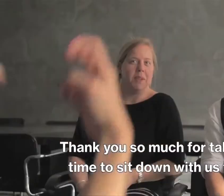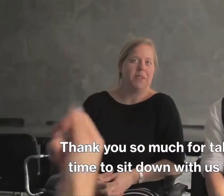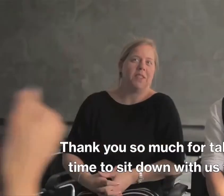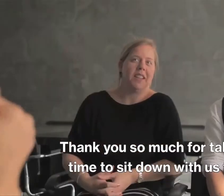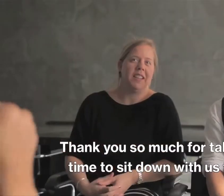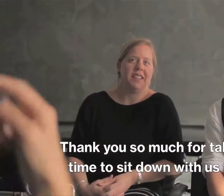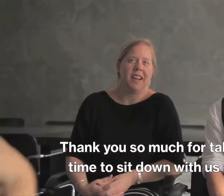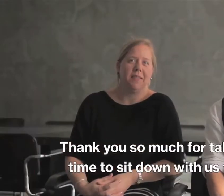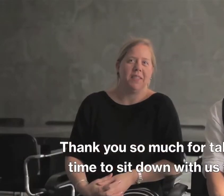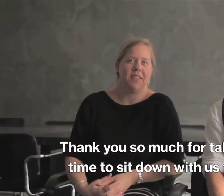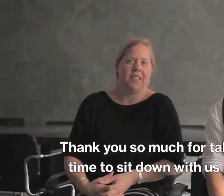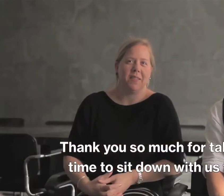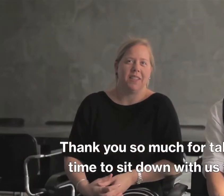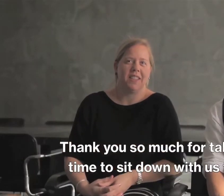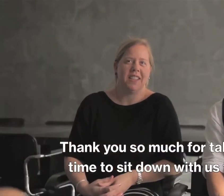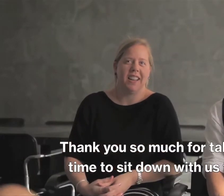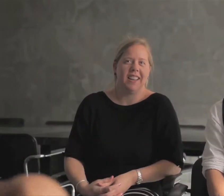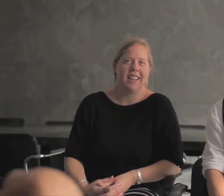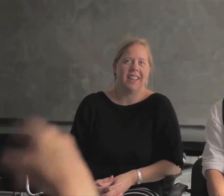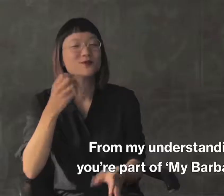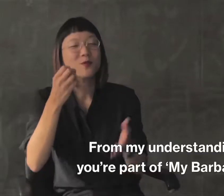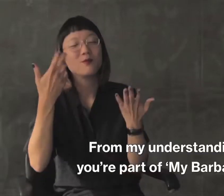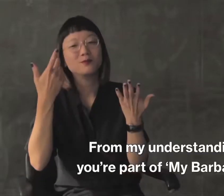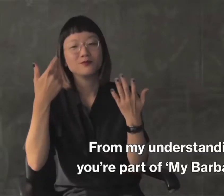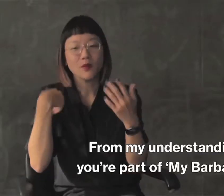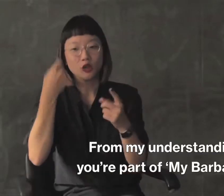Thank you so much for taking the time to sit down with us today.